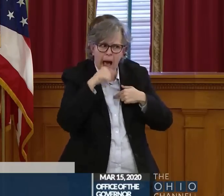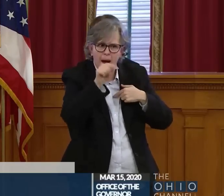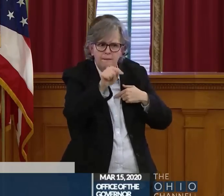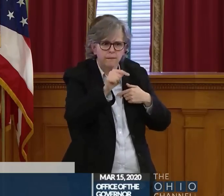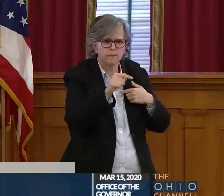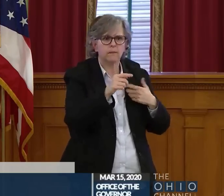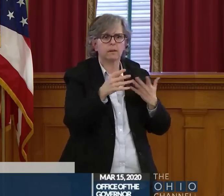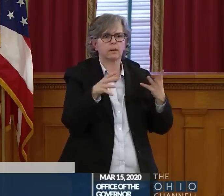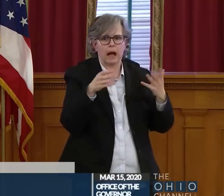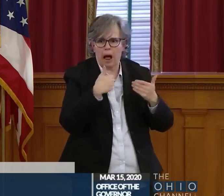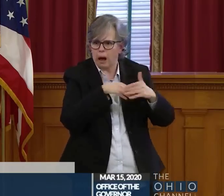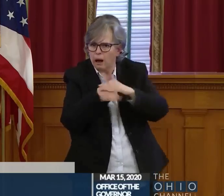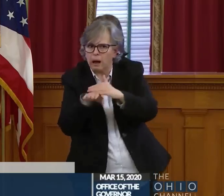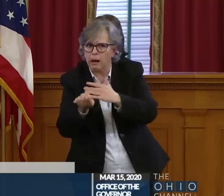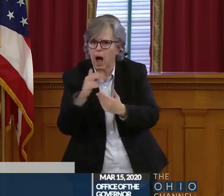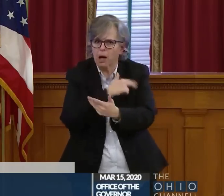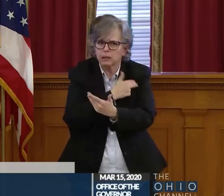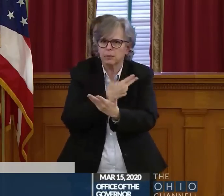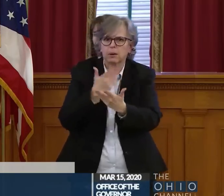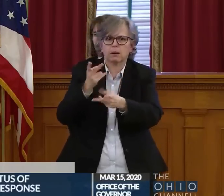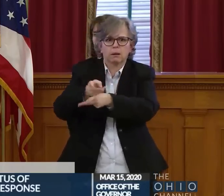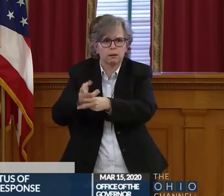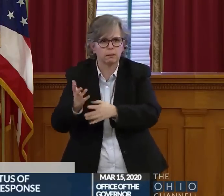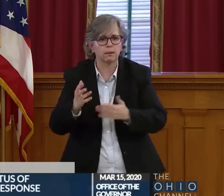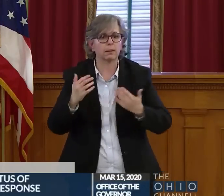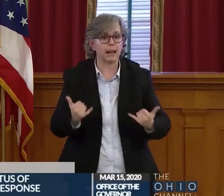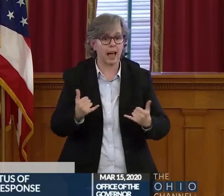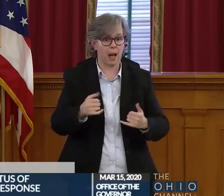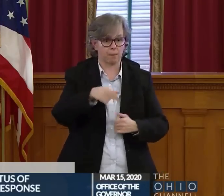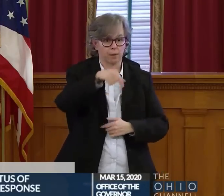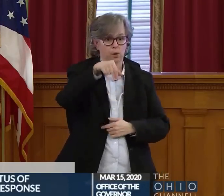problem. Happy to answer any questions.